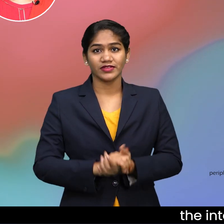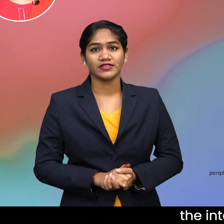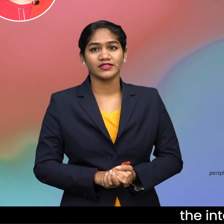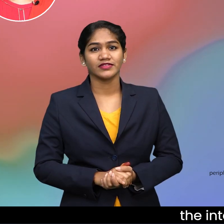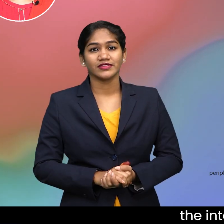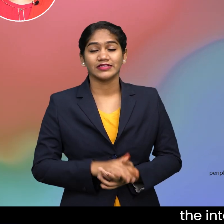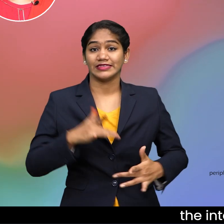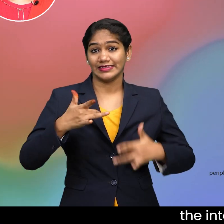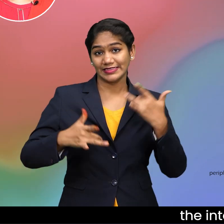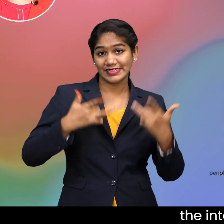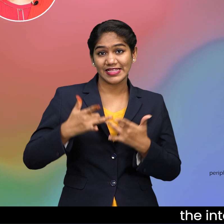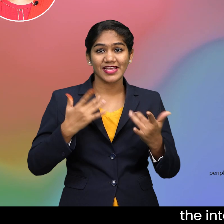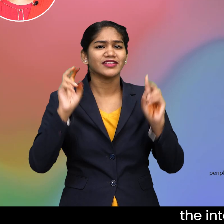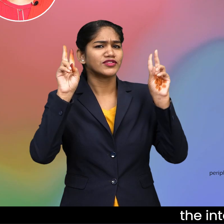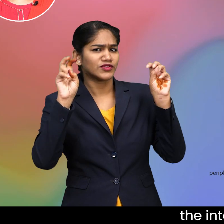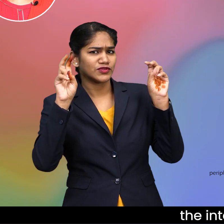the interesting topic